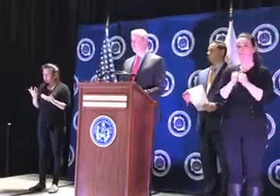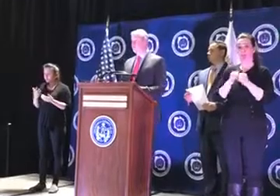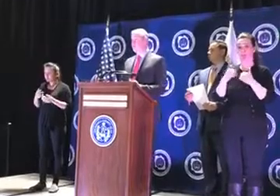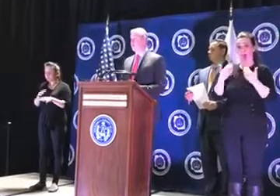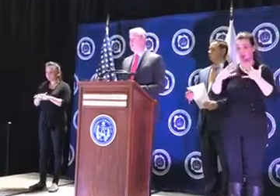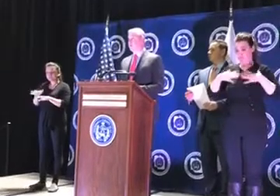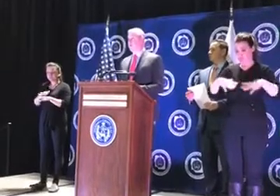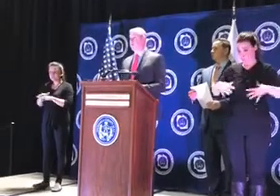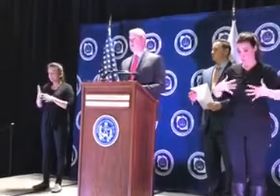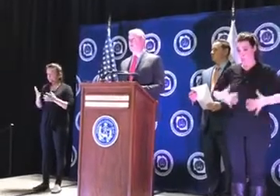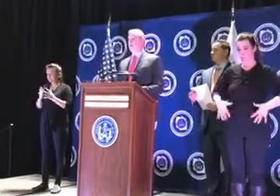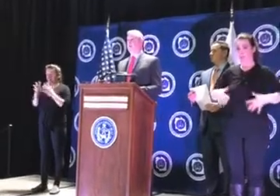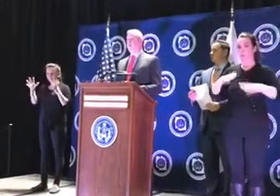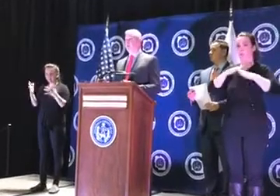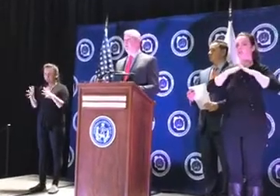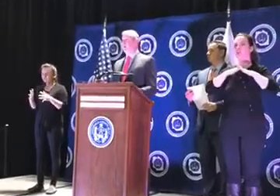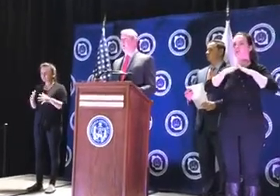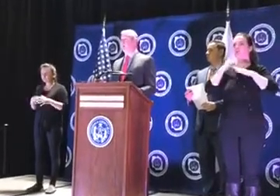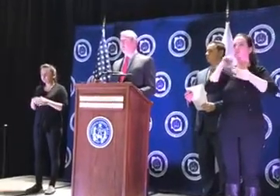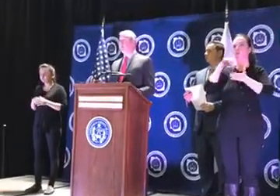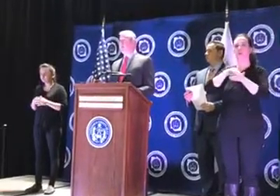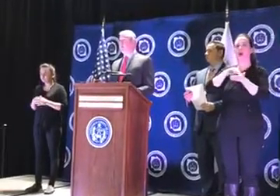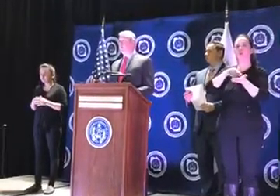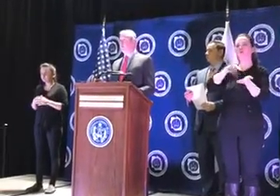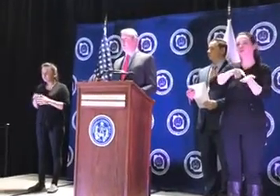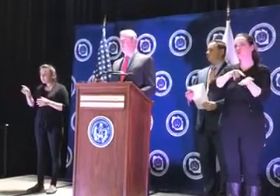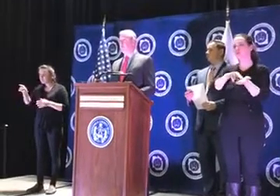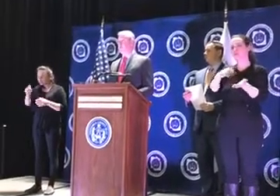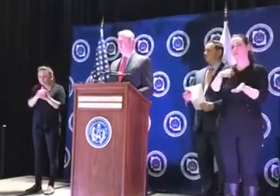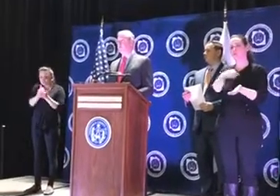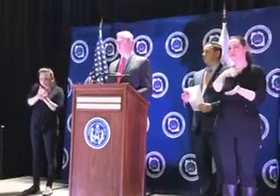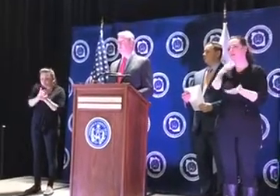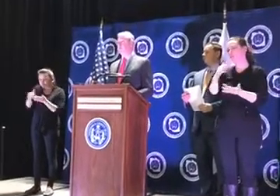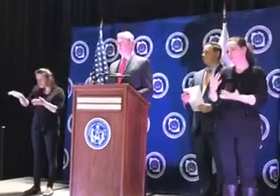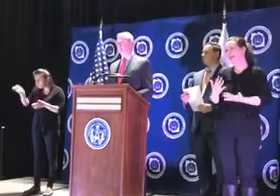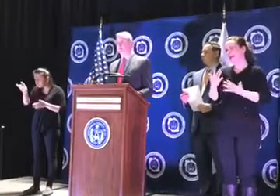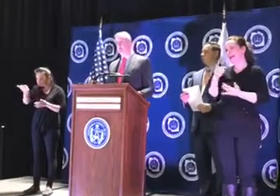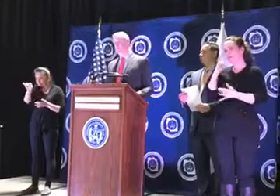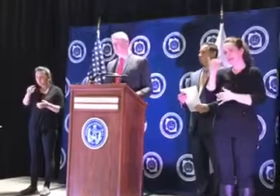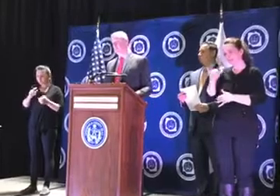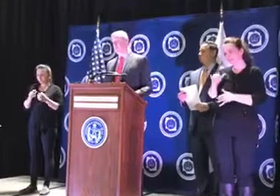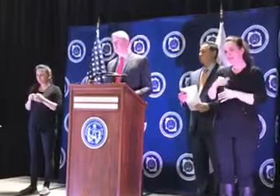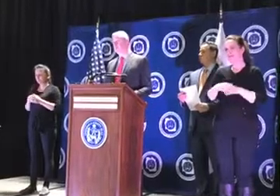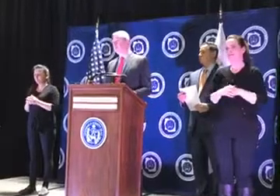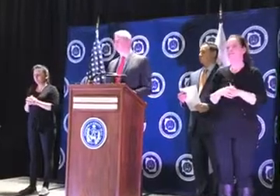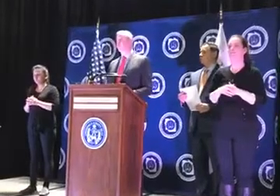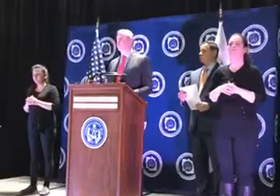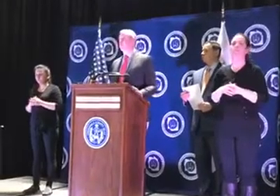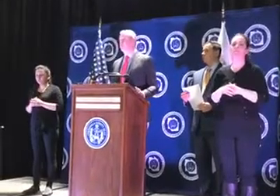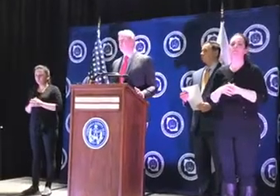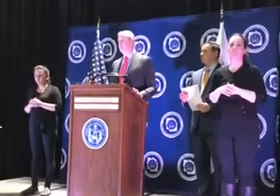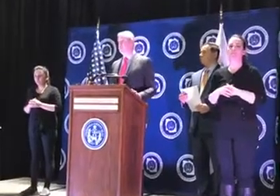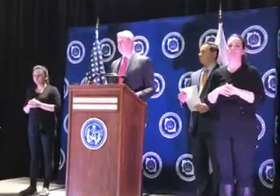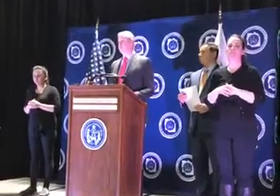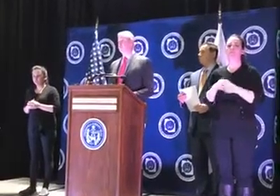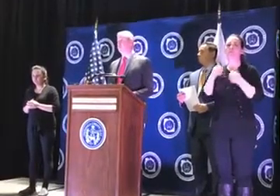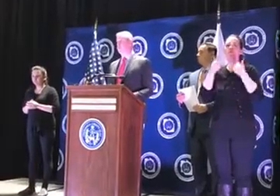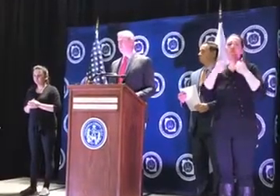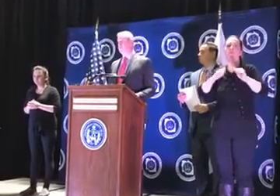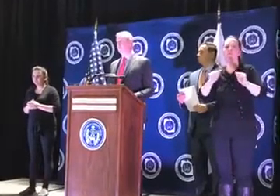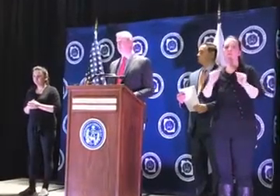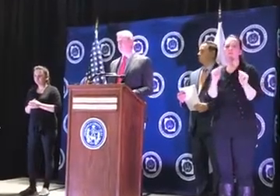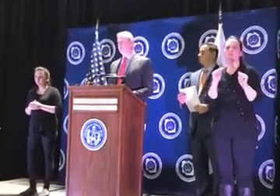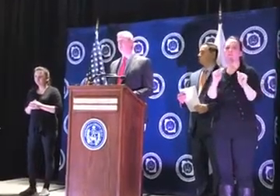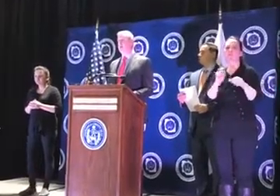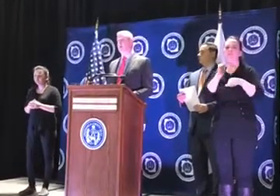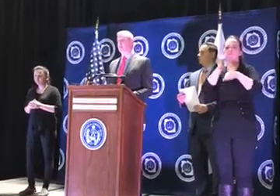have, because they're working on our behalf to try and get these capabilities in-house at Upstate. We do it for many different tests. We can do it